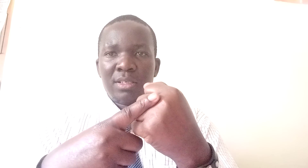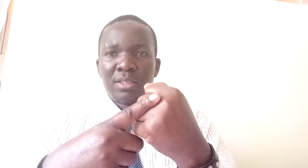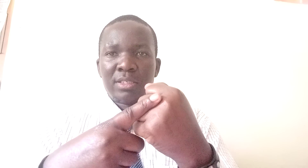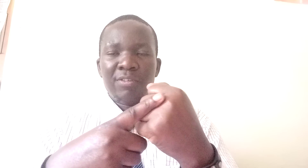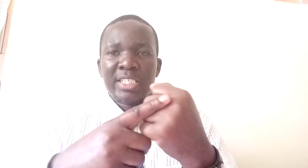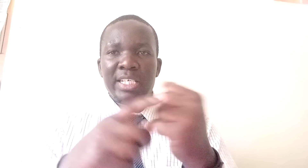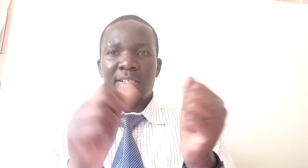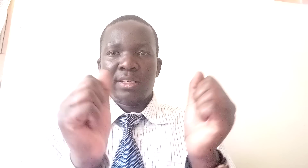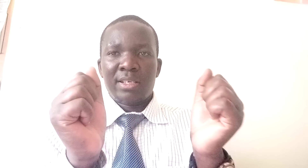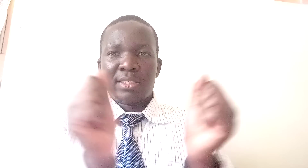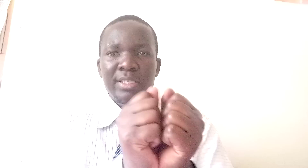17,